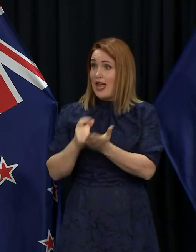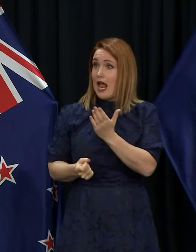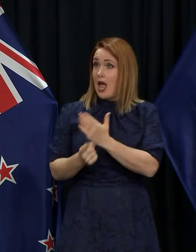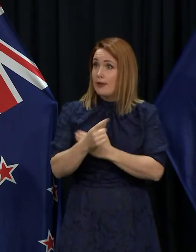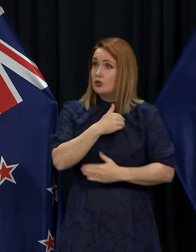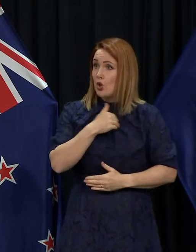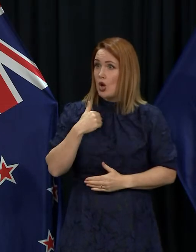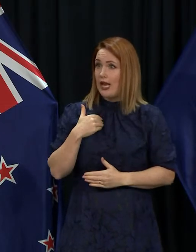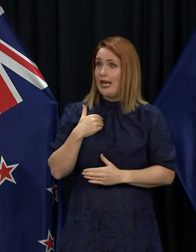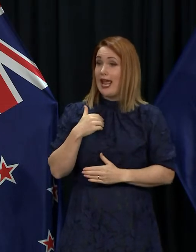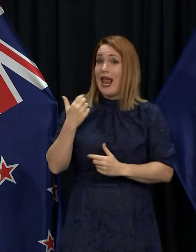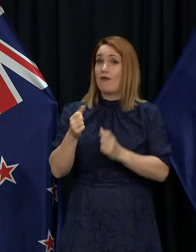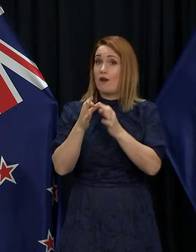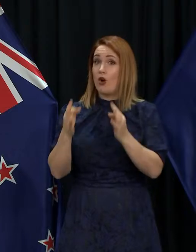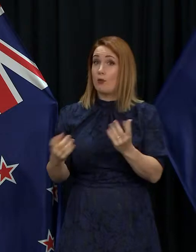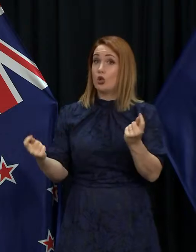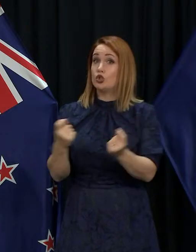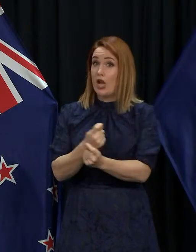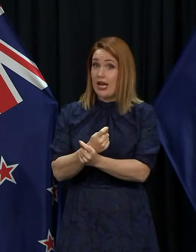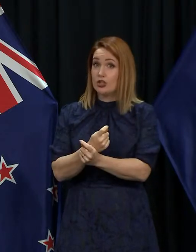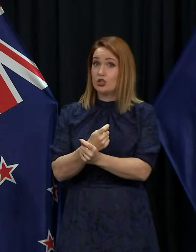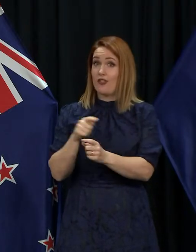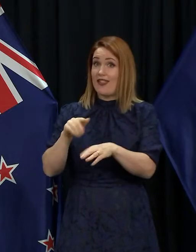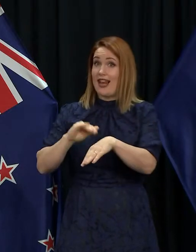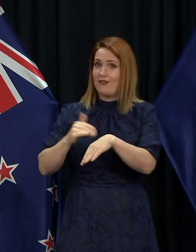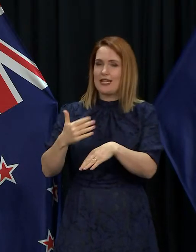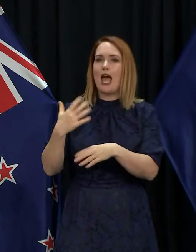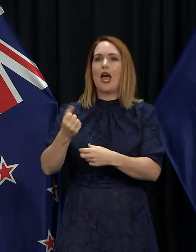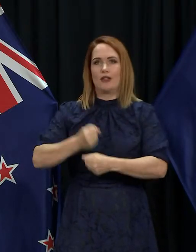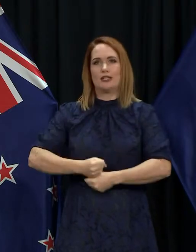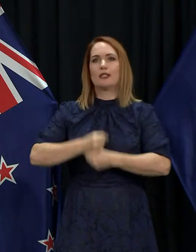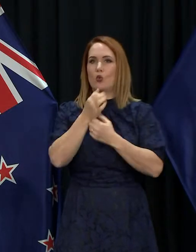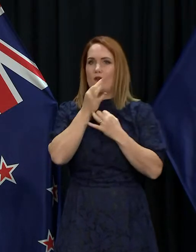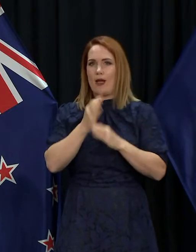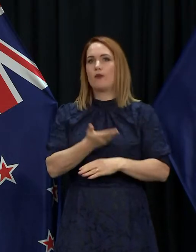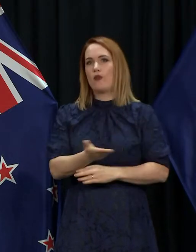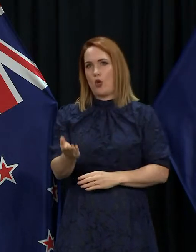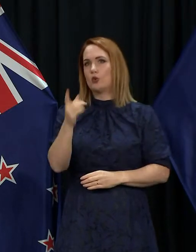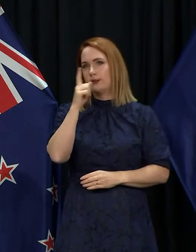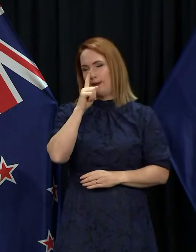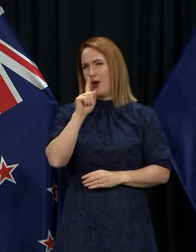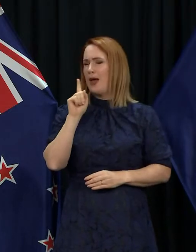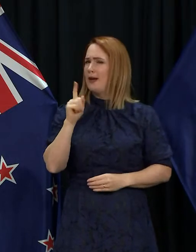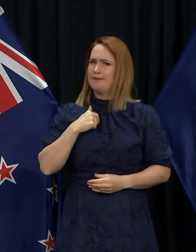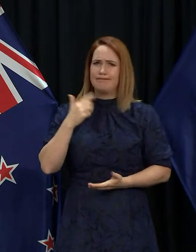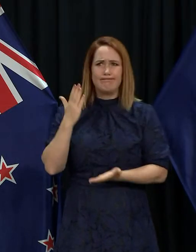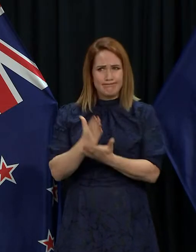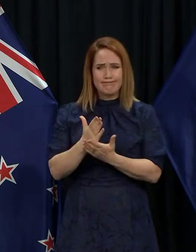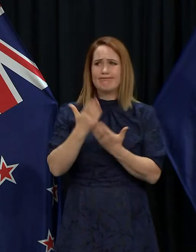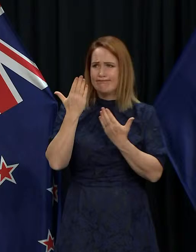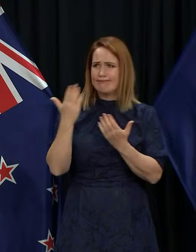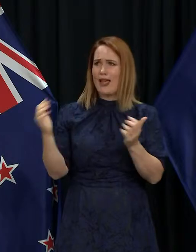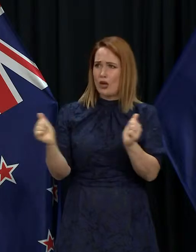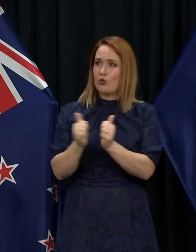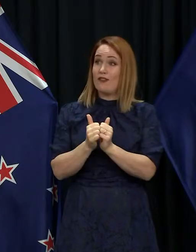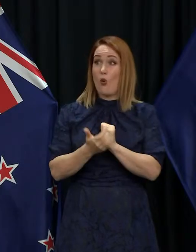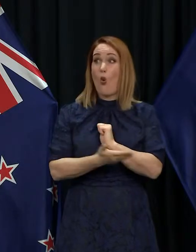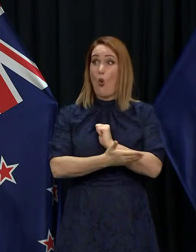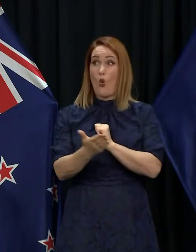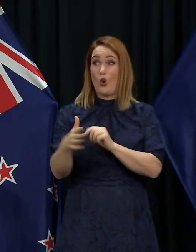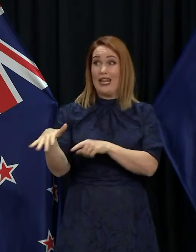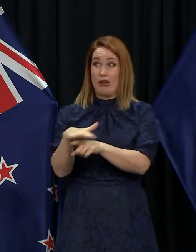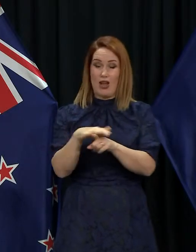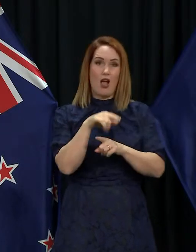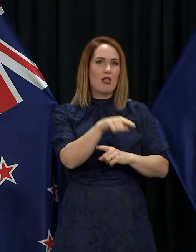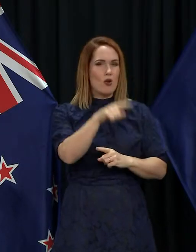a framework change that means that it's affected, that there's a support mechanism in there for them. But I absolutely acknowledge of all the sectors, they're the ones that really